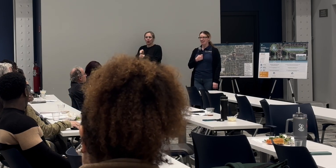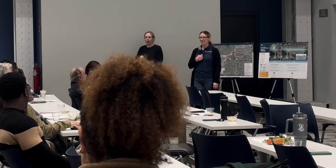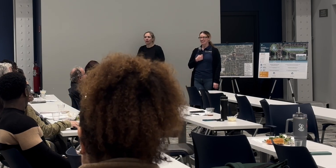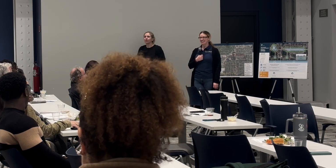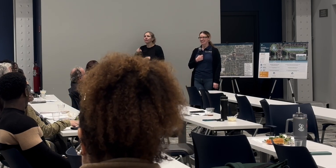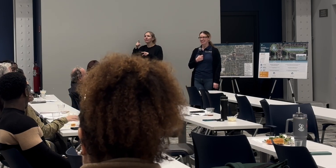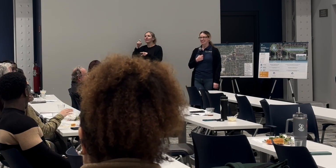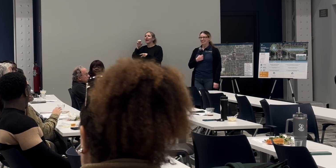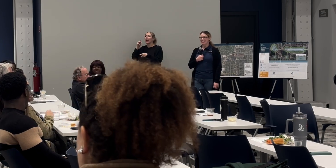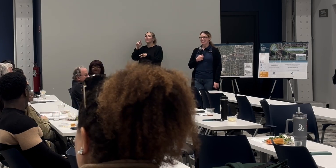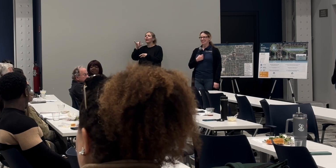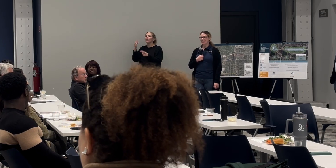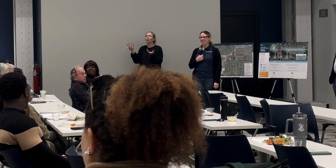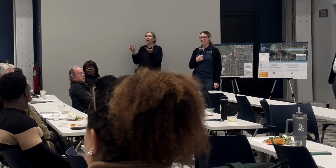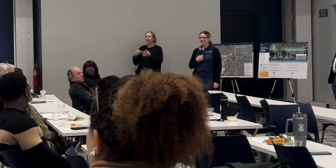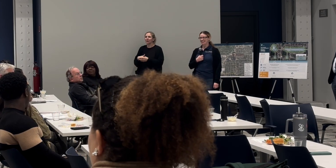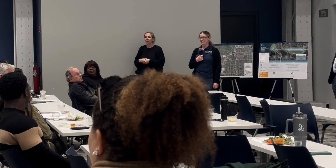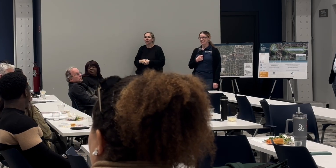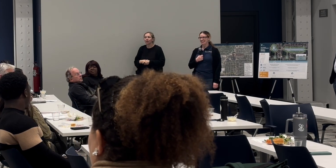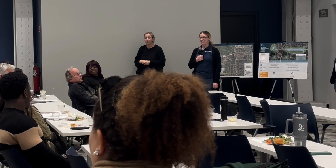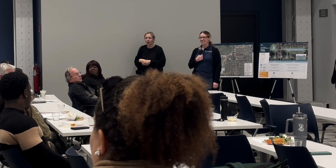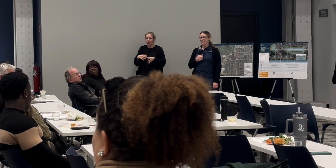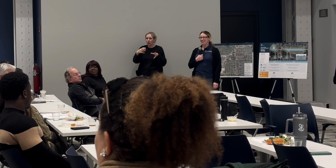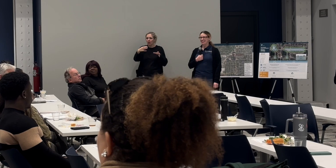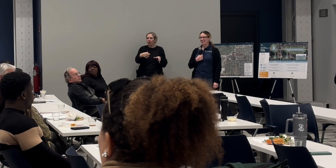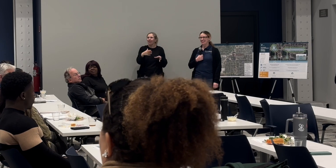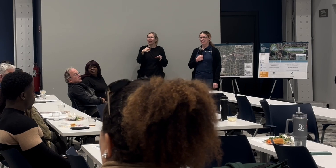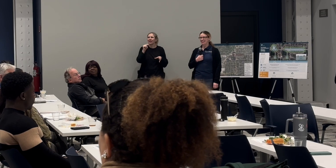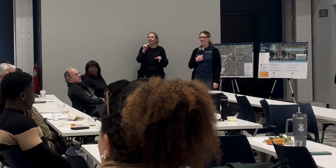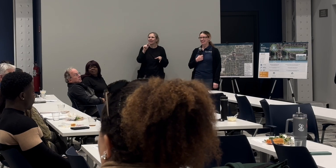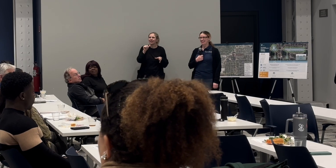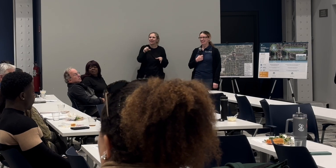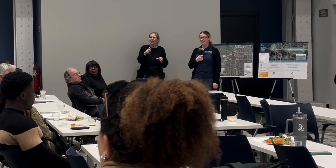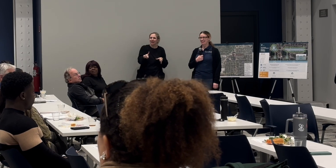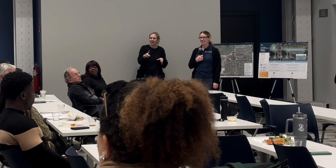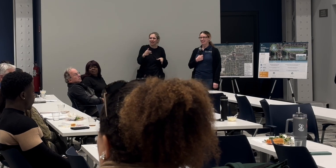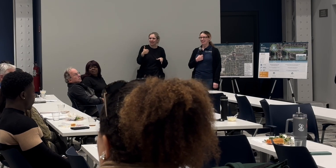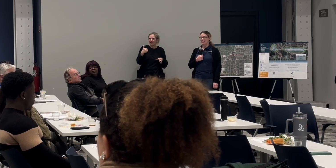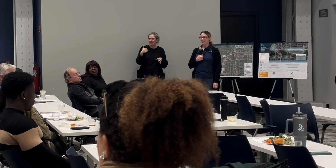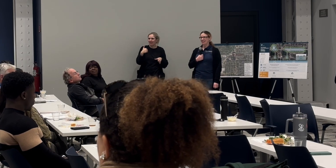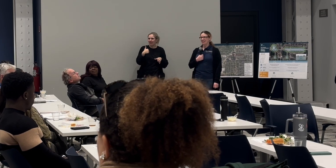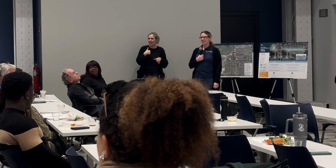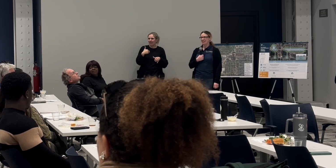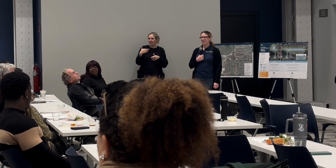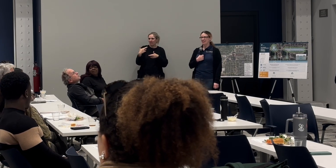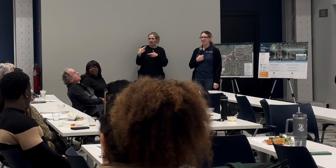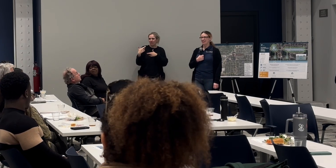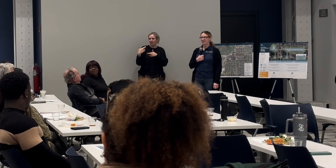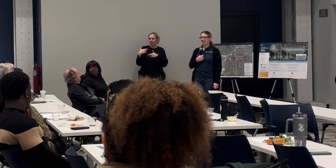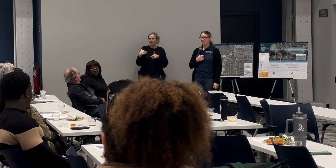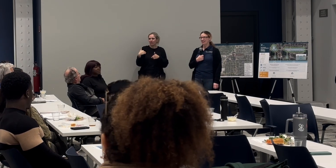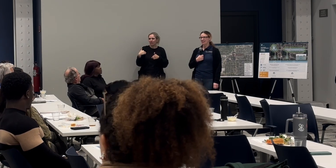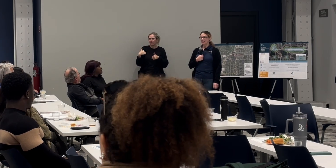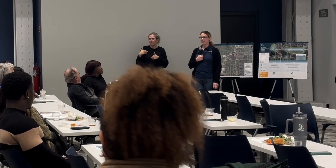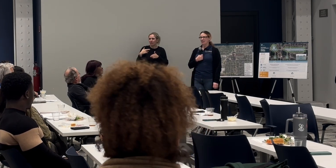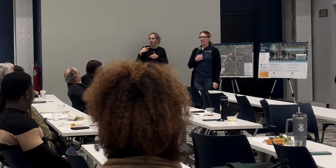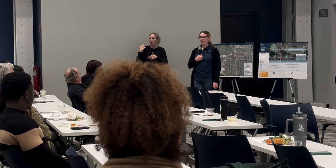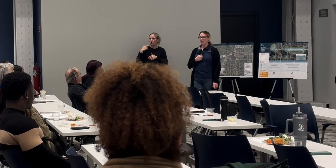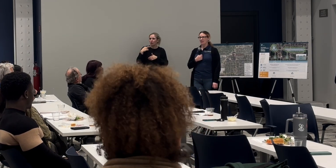Yes, Emily? Will the tank pose liability on them as well? Same